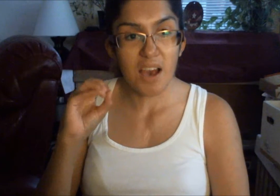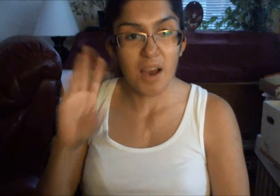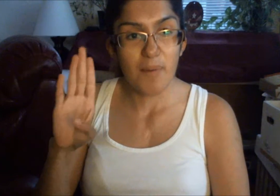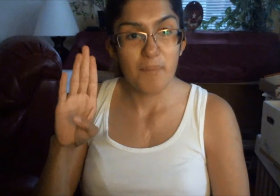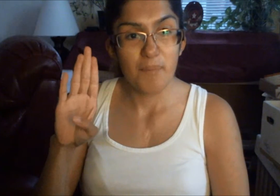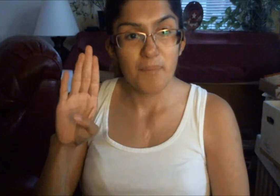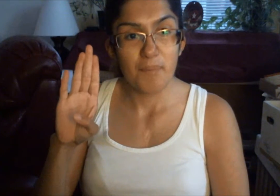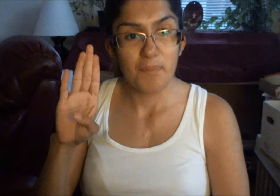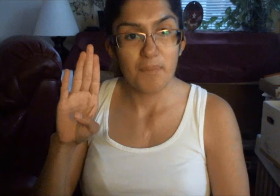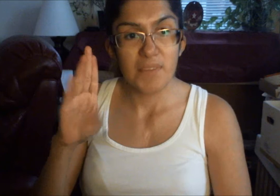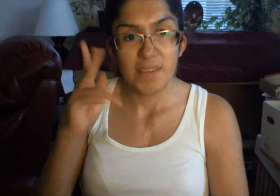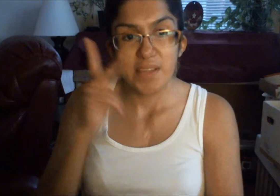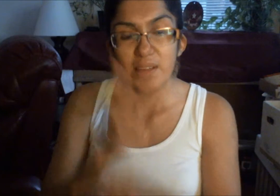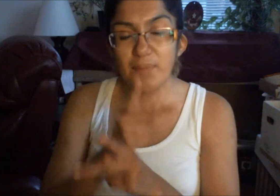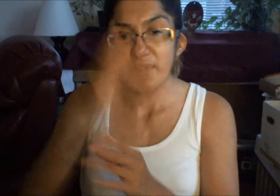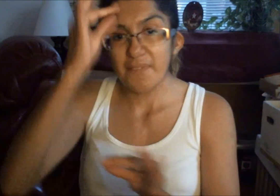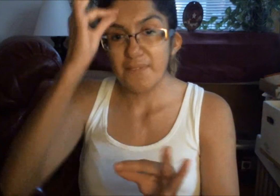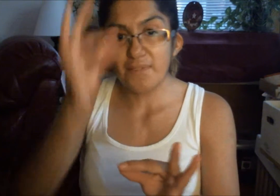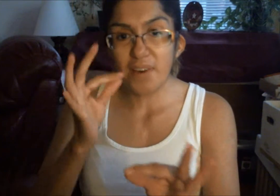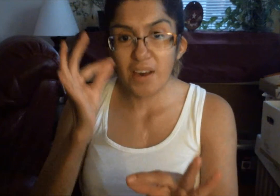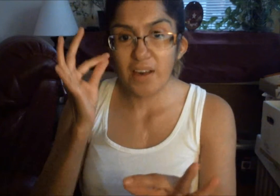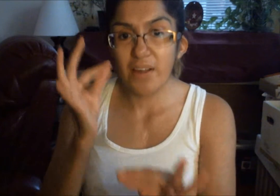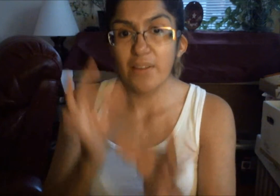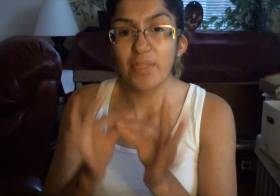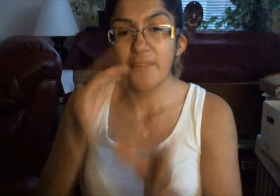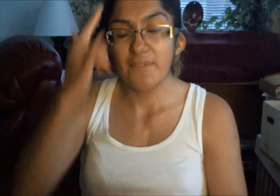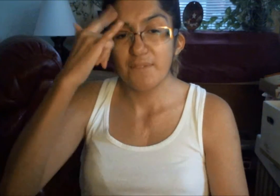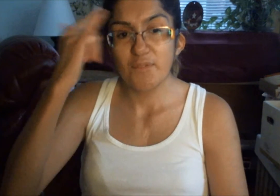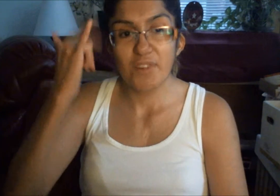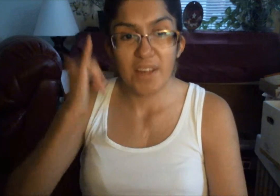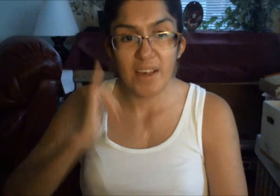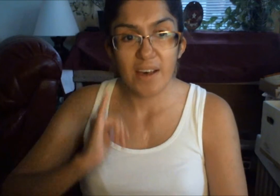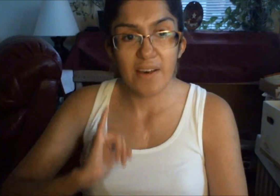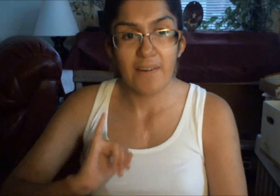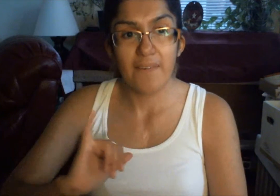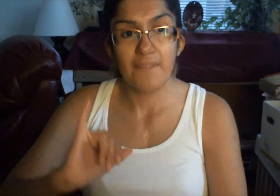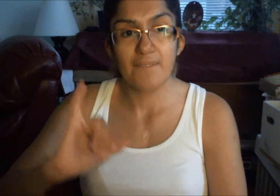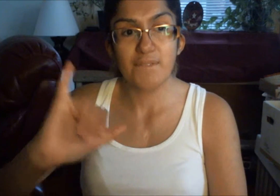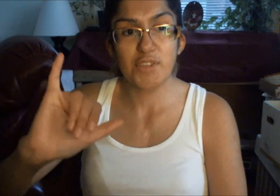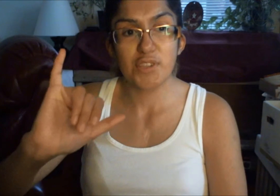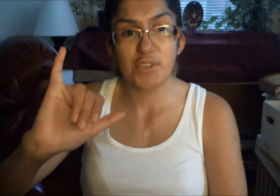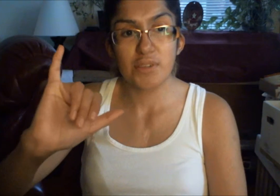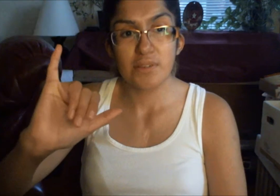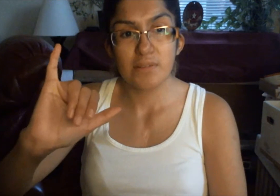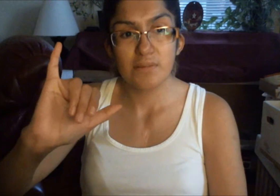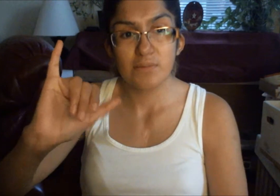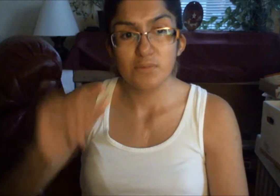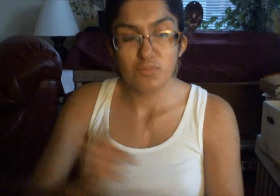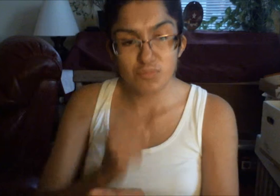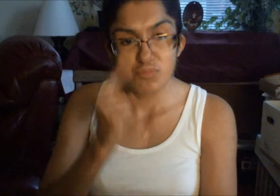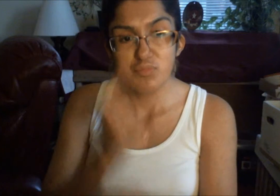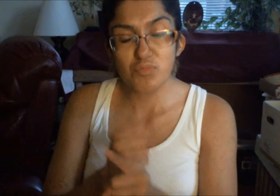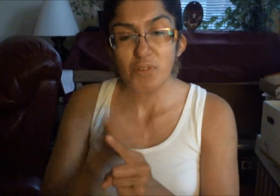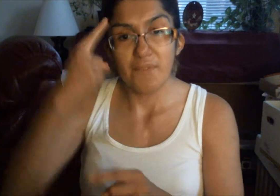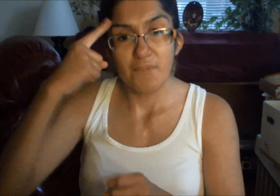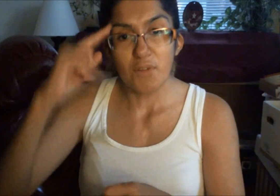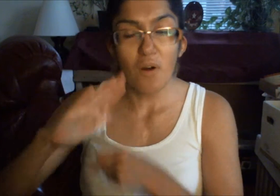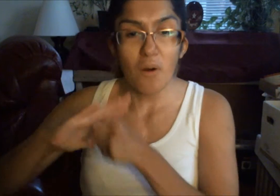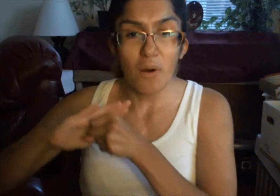Neosporin plus pain relief starts relieving pain faster and kills more types of infectious bacteria. Neosporin plus pain relief kills the germs that fight